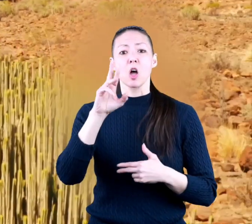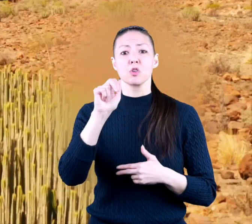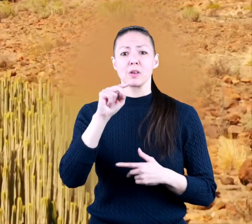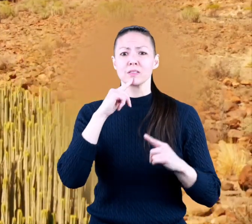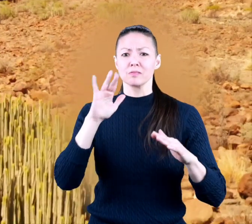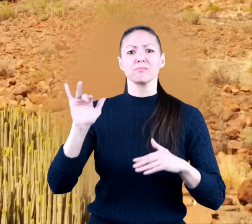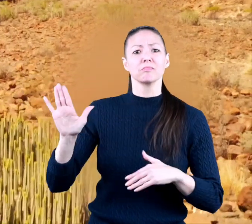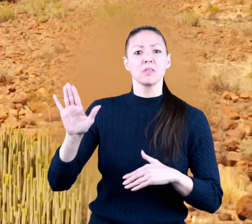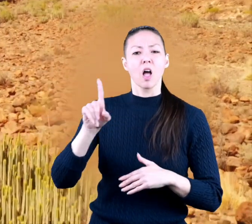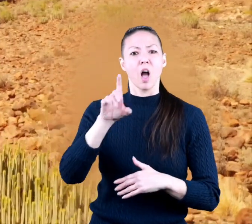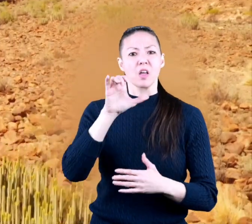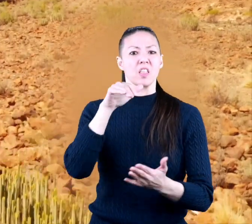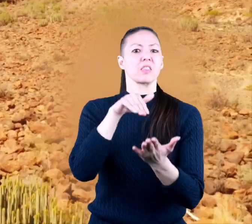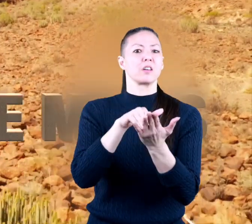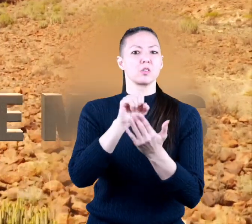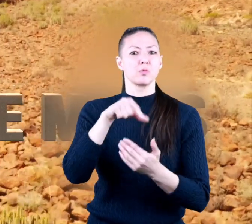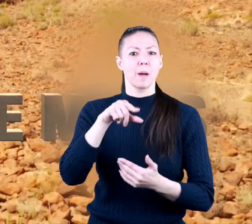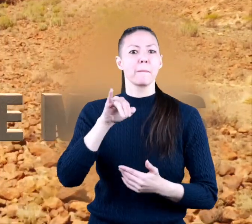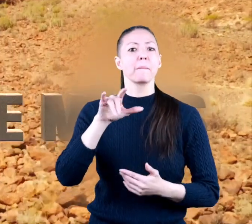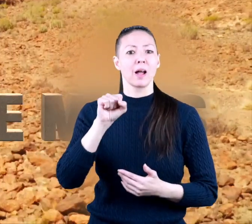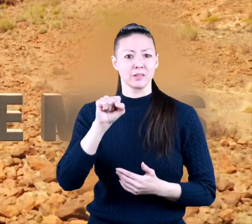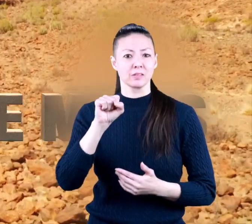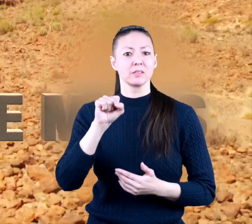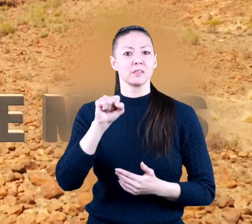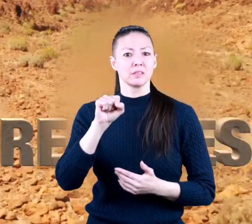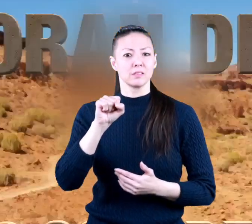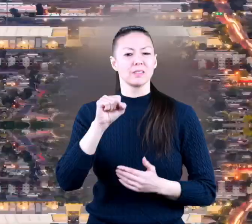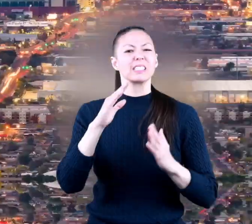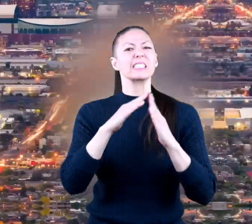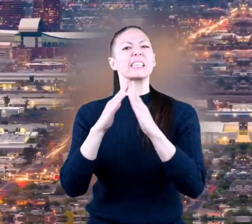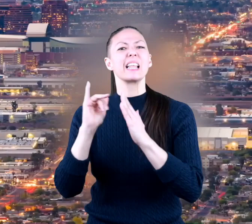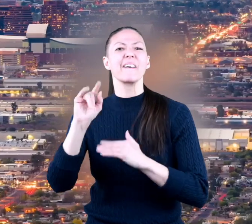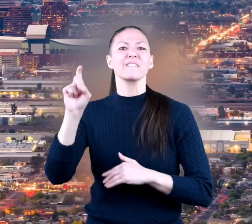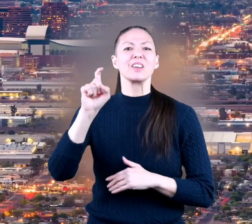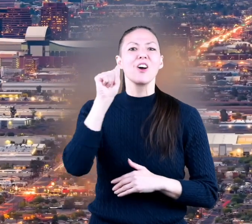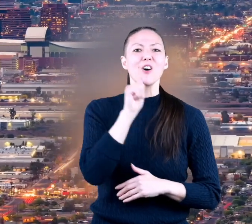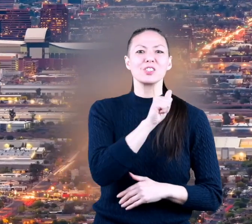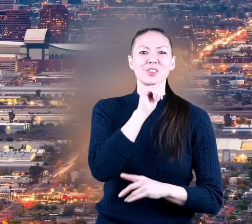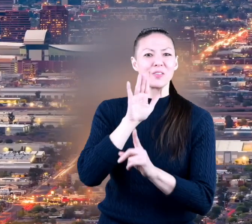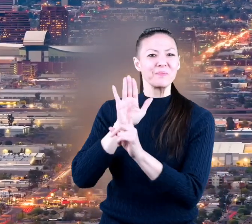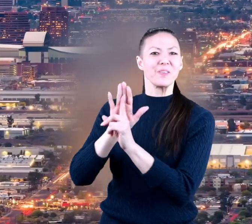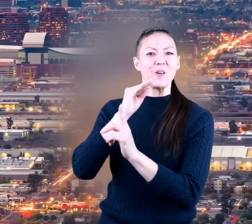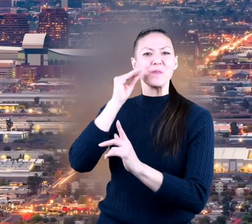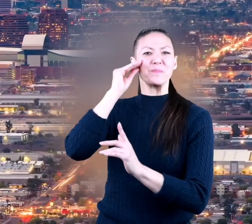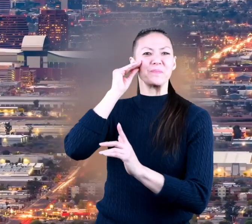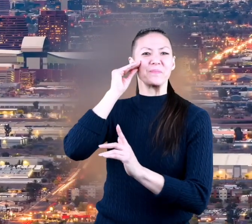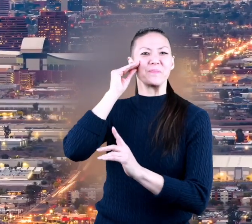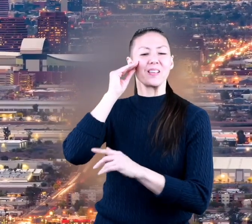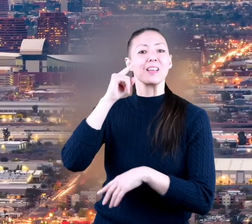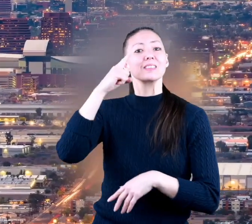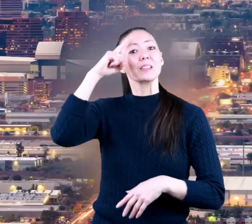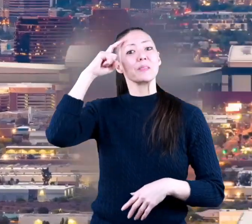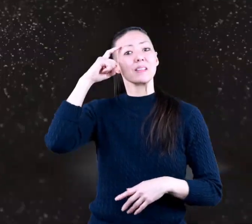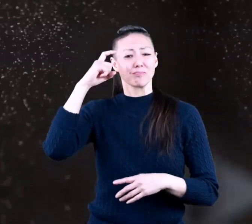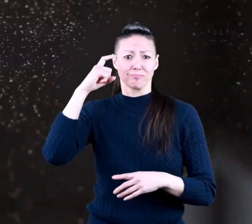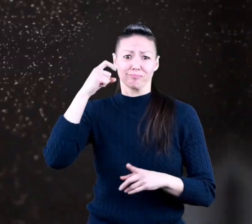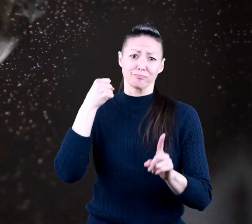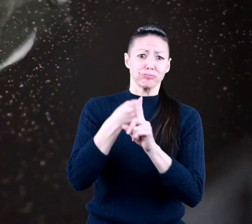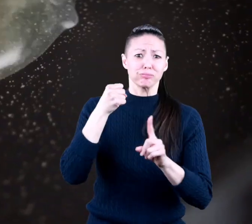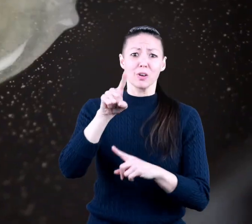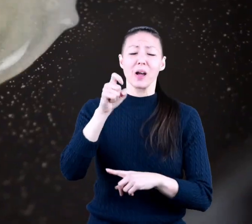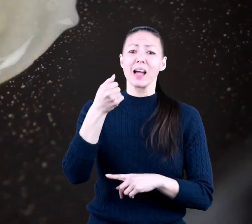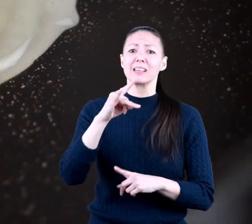The Sonoran Desert is about 100,000 square miles and is home to cities like Phoenix, Arizona. Summer temps can